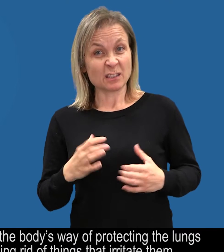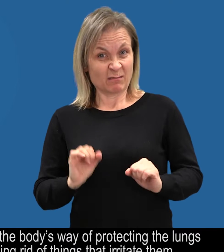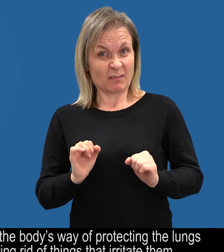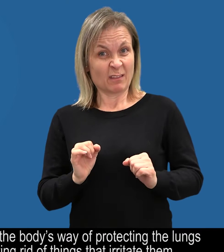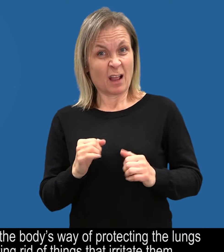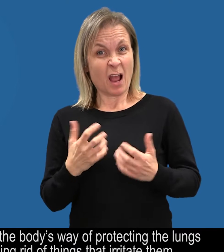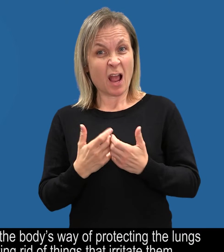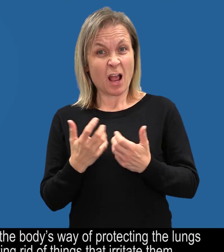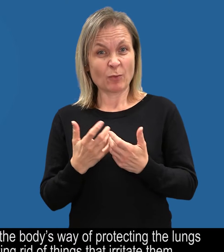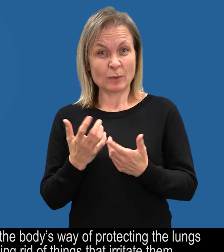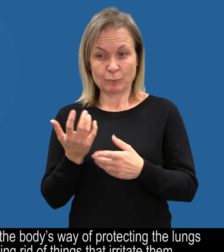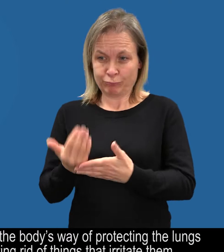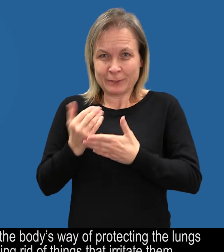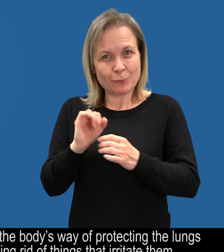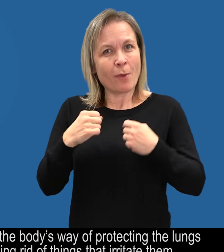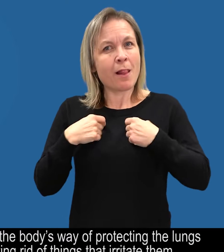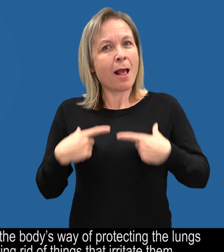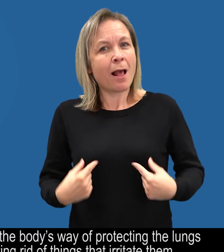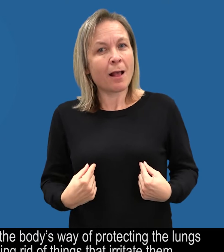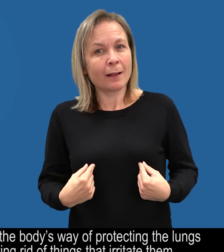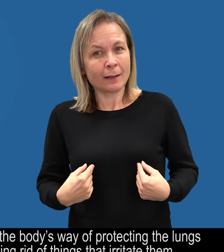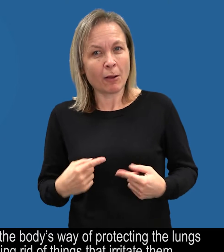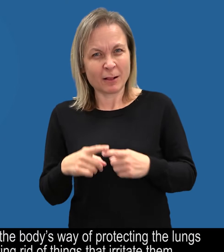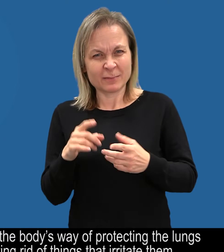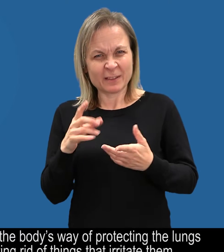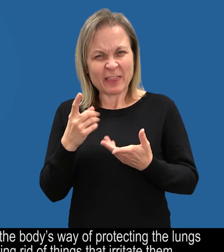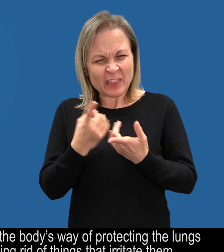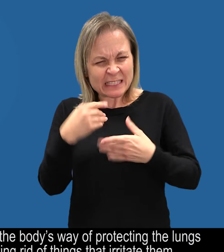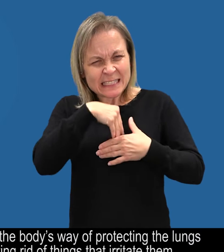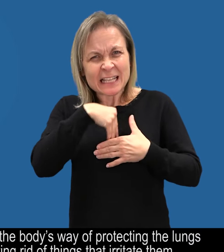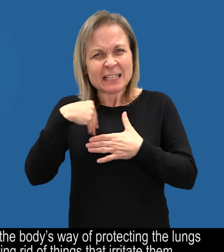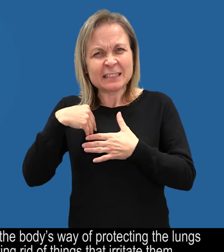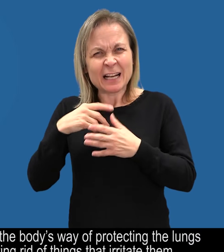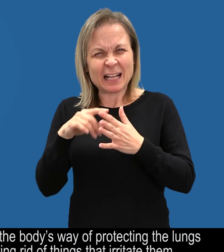Coughing is the body's way of protecting the lungs and getting rid of things that irritate them.